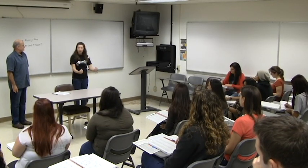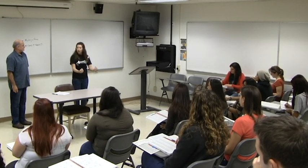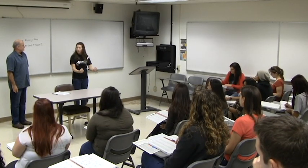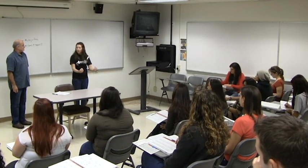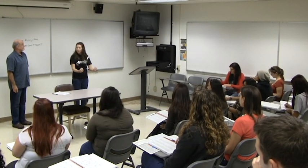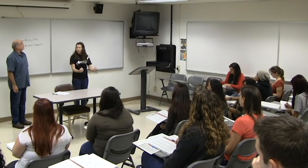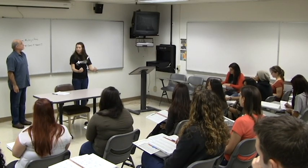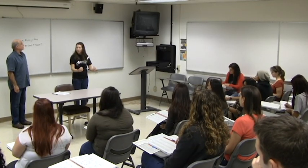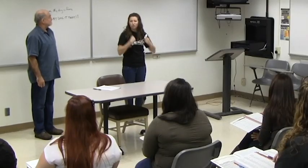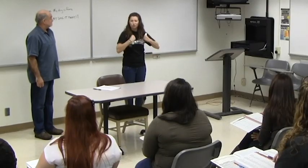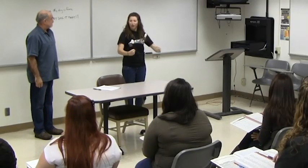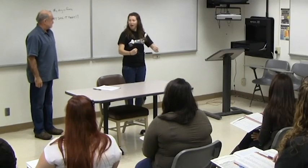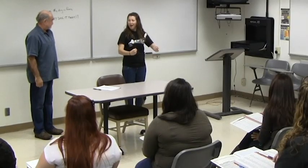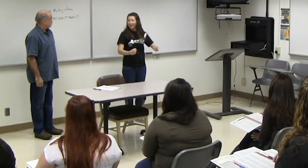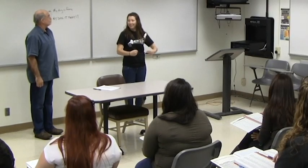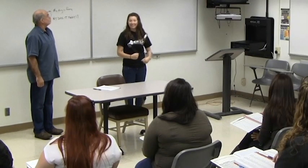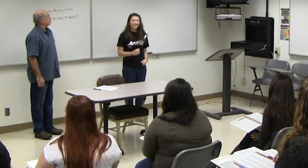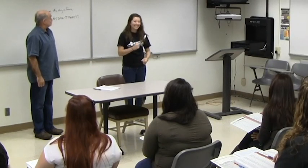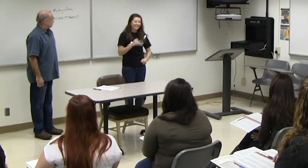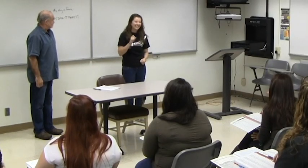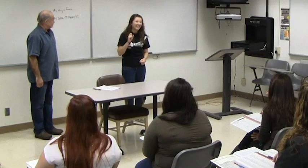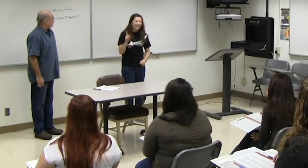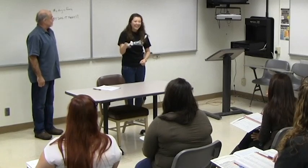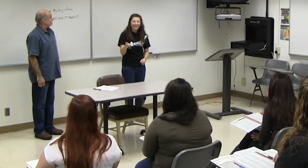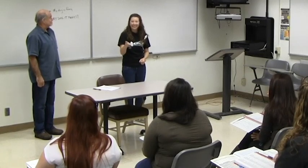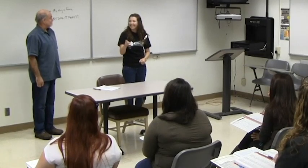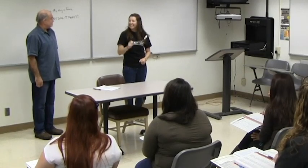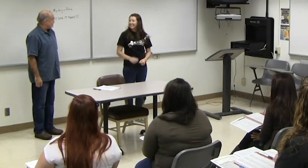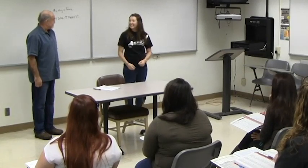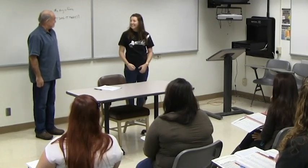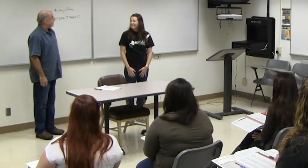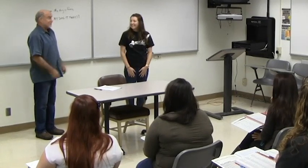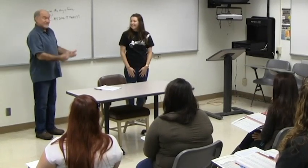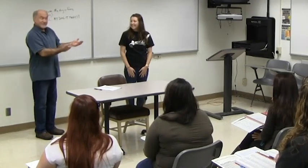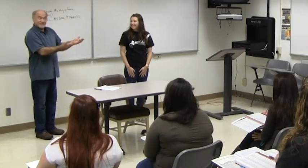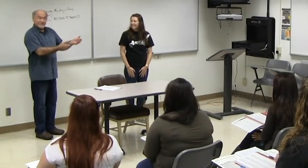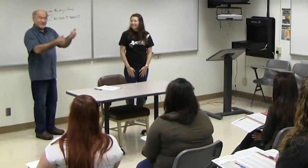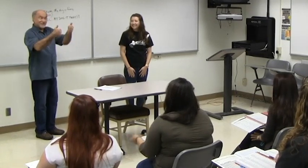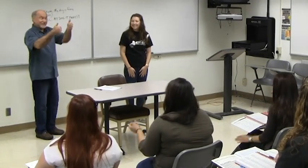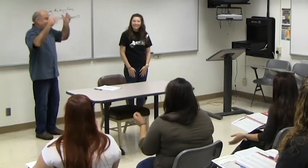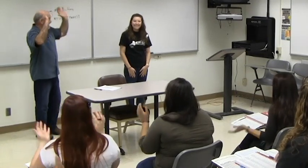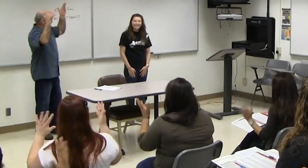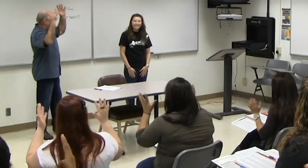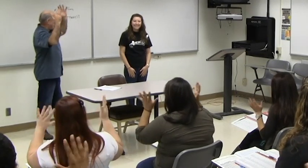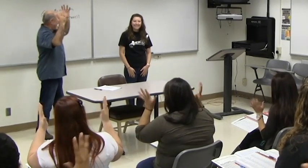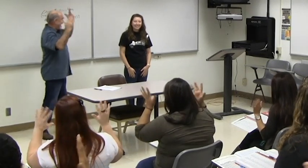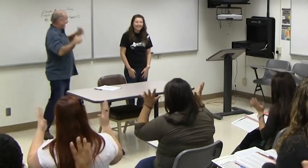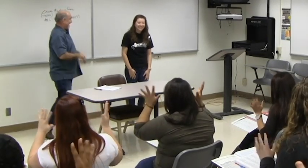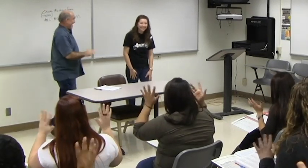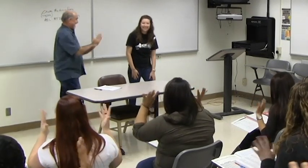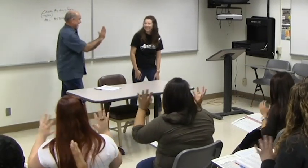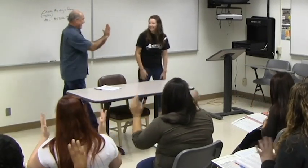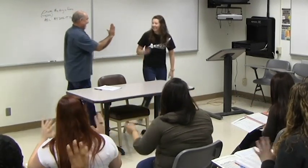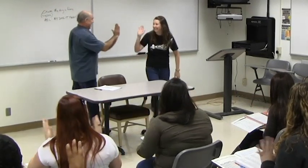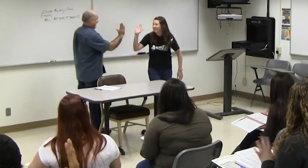Professor William Rennie teaches his classes with great enthusiasm, and he does this without speaking a word.